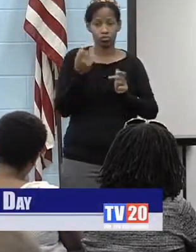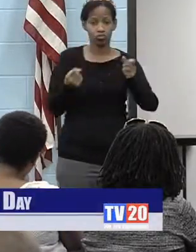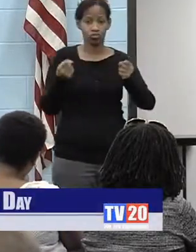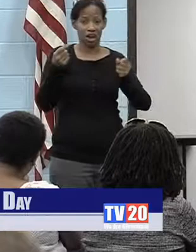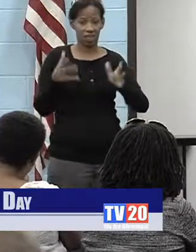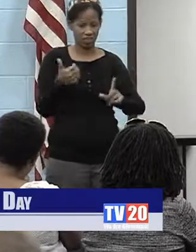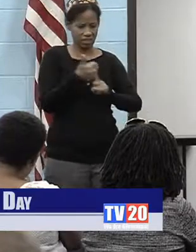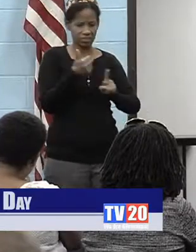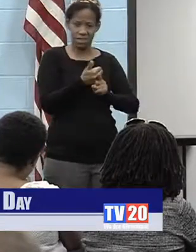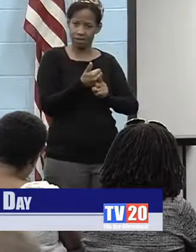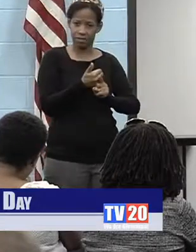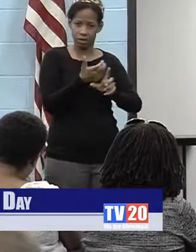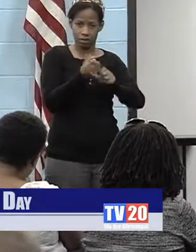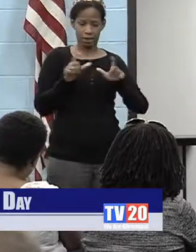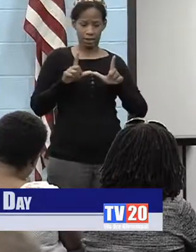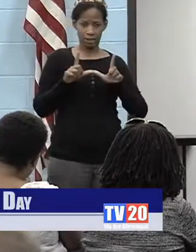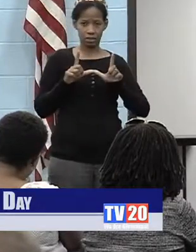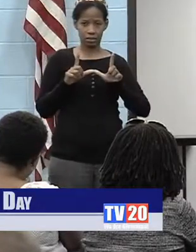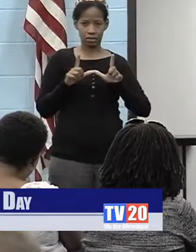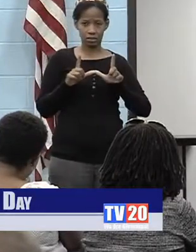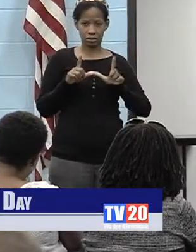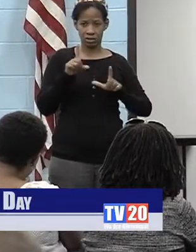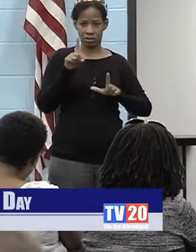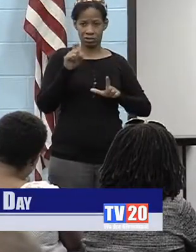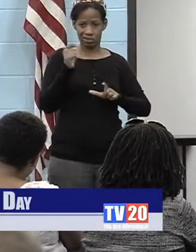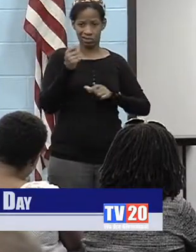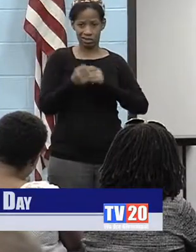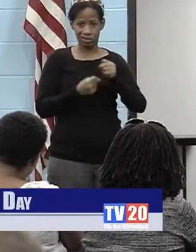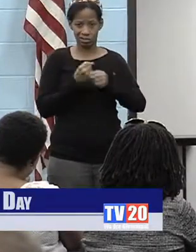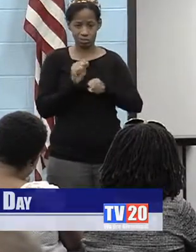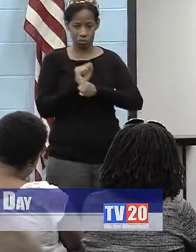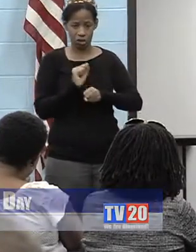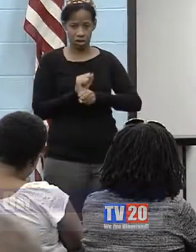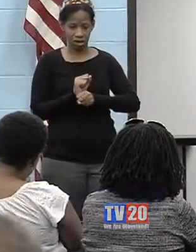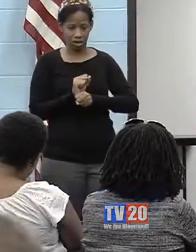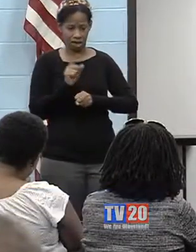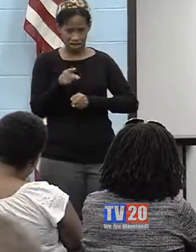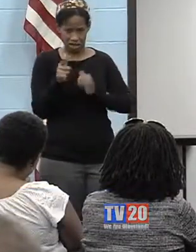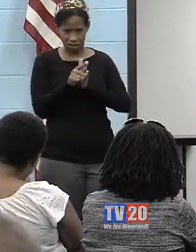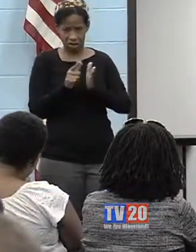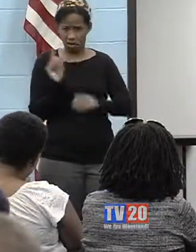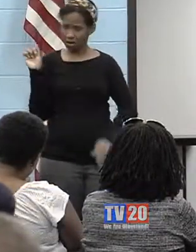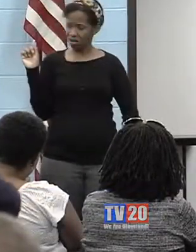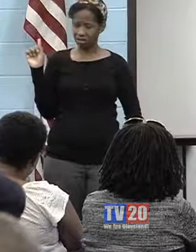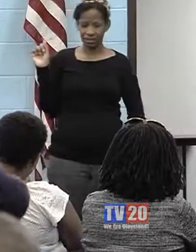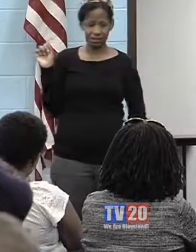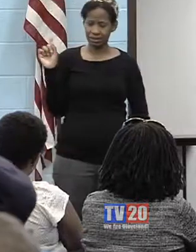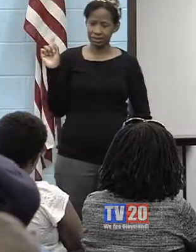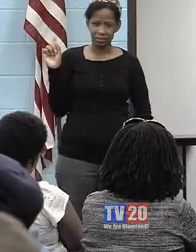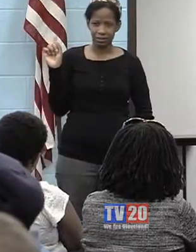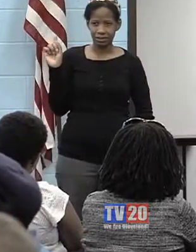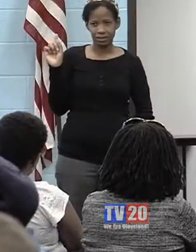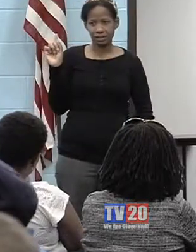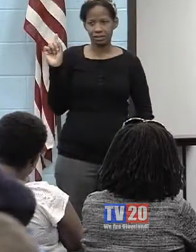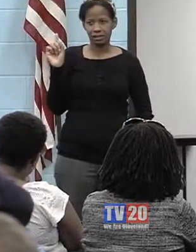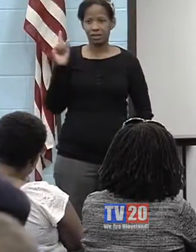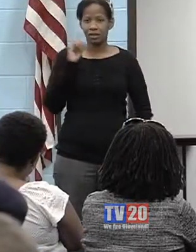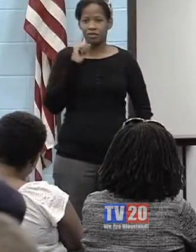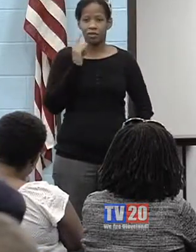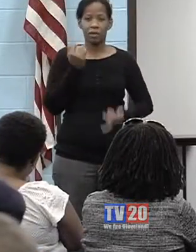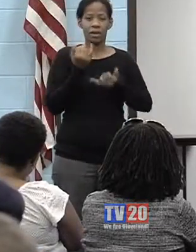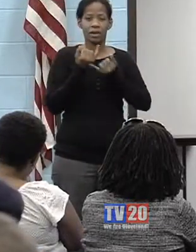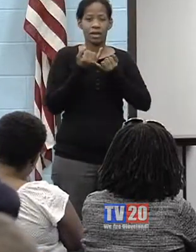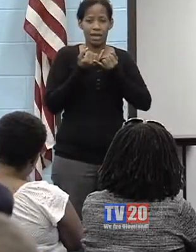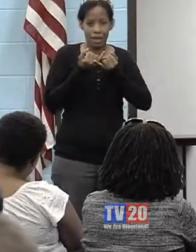drivers. Yet we know from our 110 years of work, the white cane use is for the